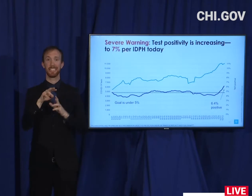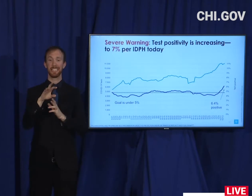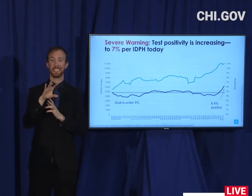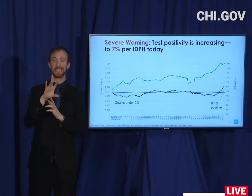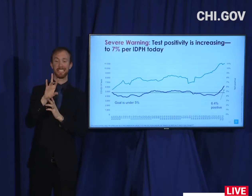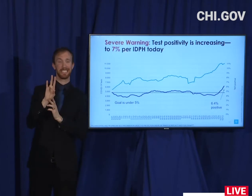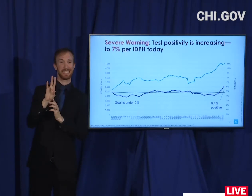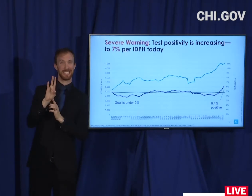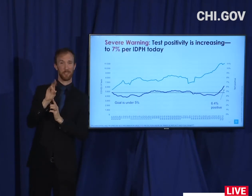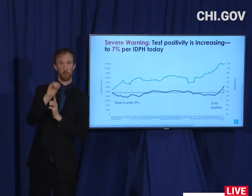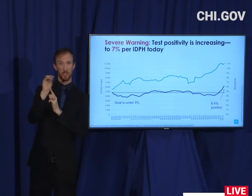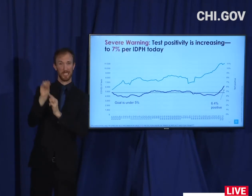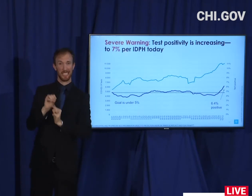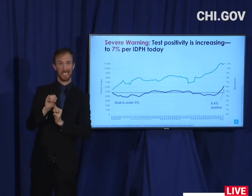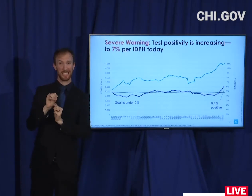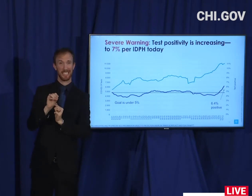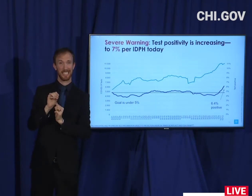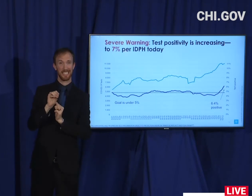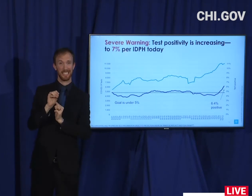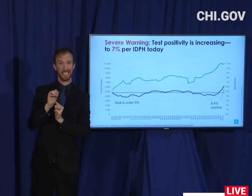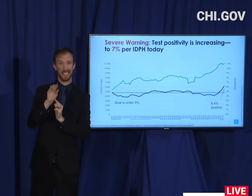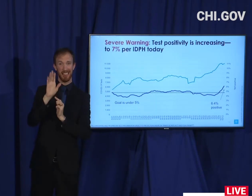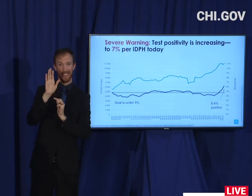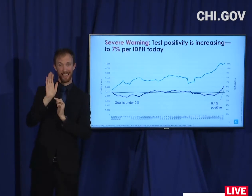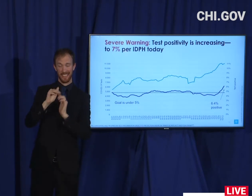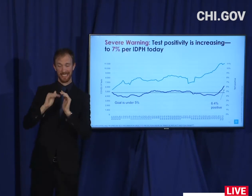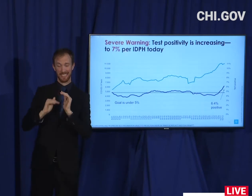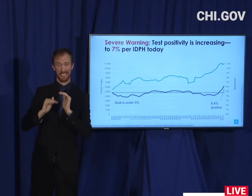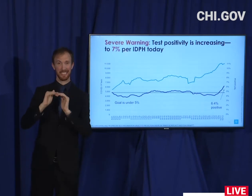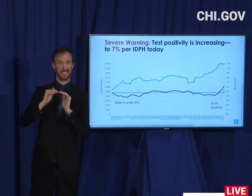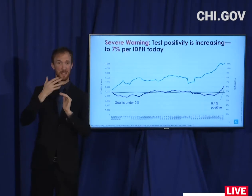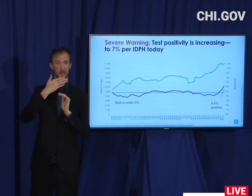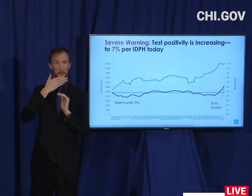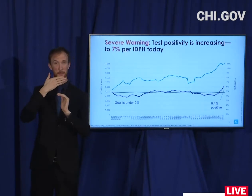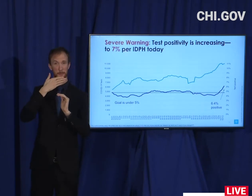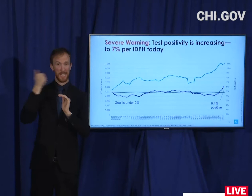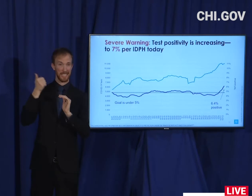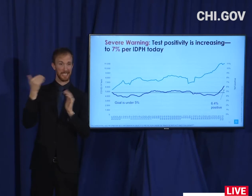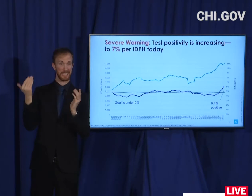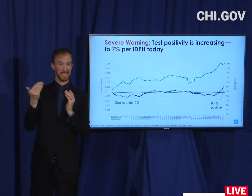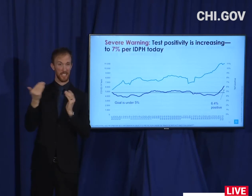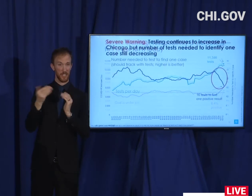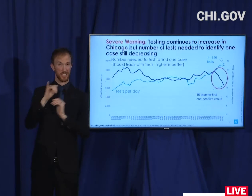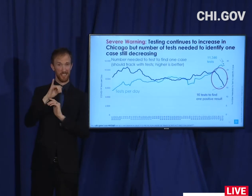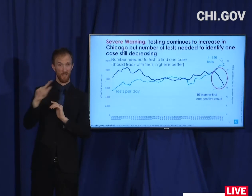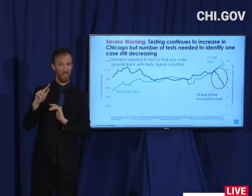that any region is doing in Illinois, and it is not good.